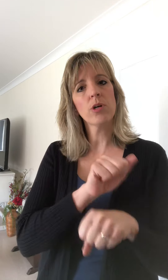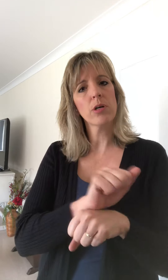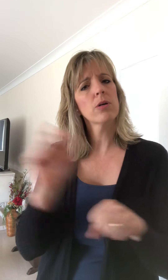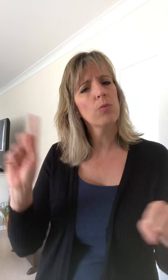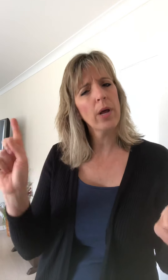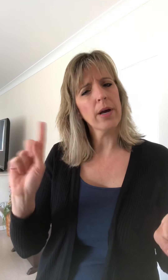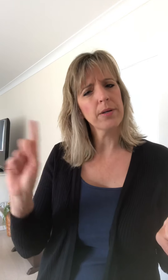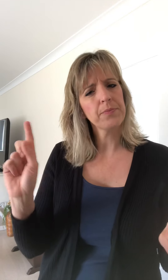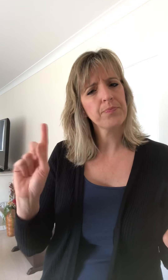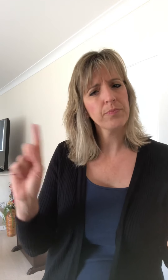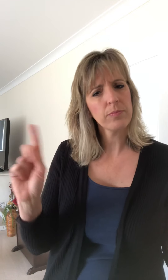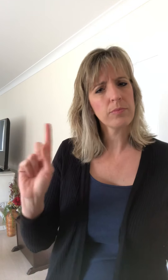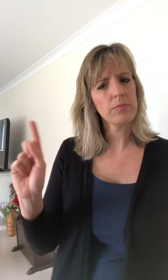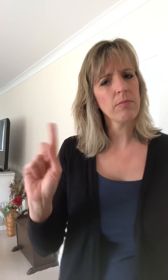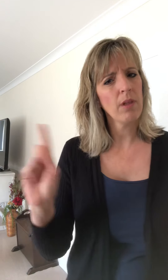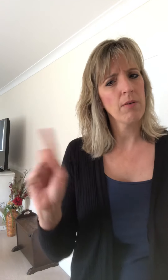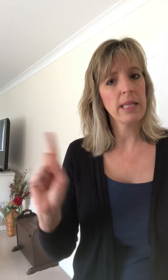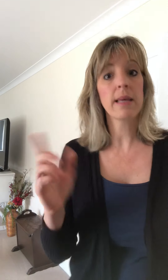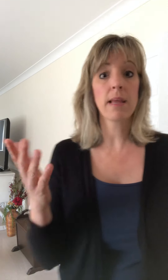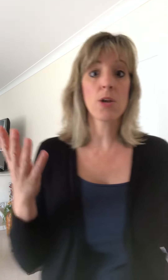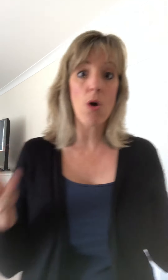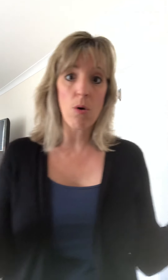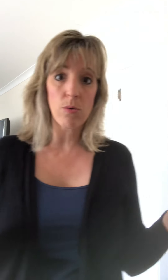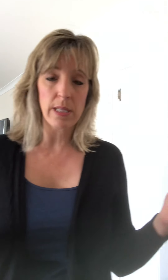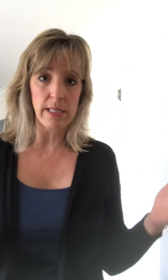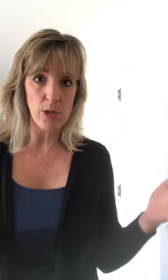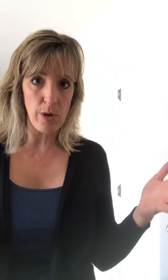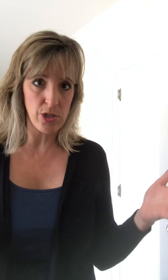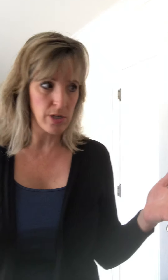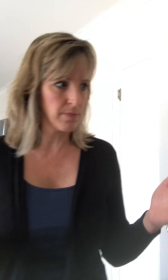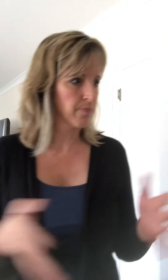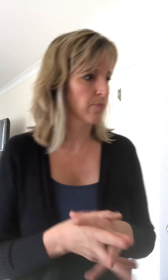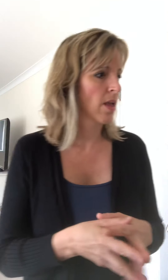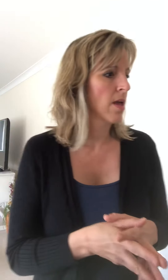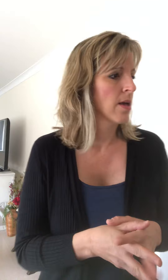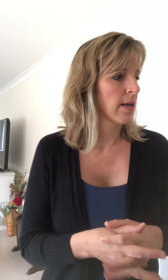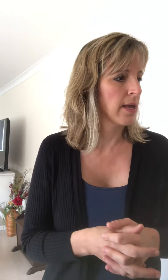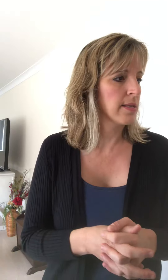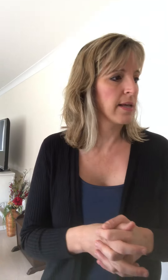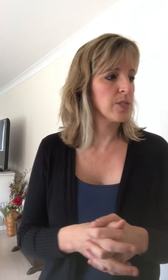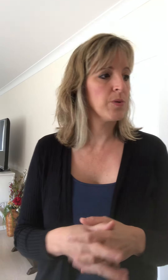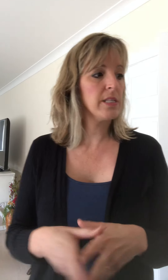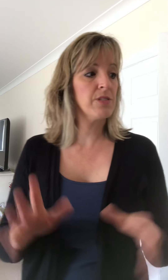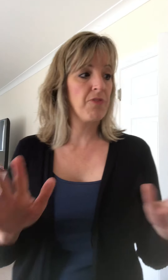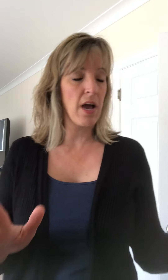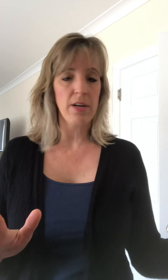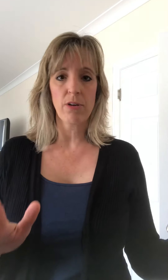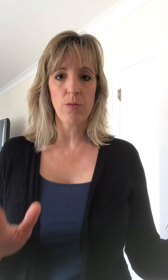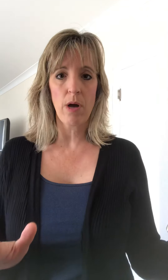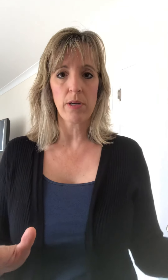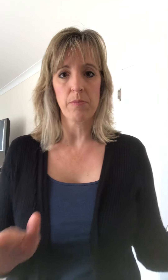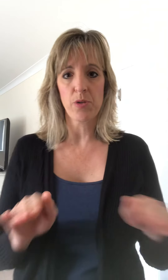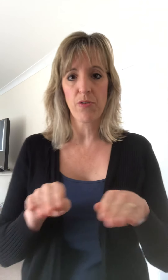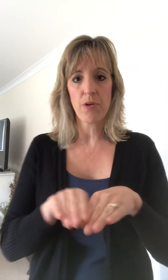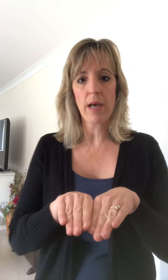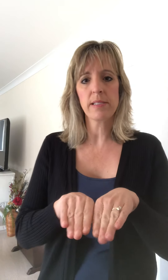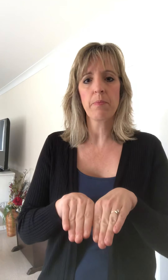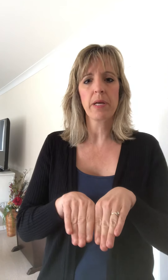work where? All right, then they know that it's a question. Okay, the next one is fine or you're welcome. So if you ask